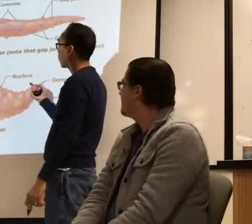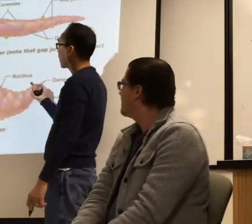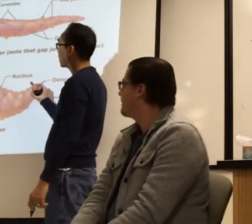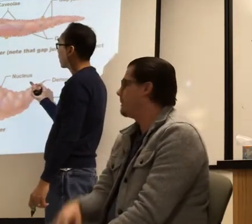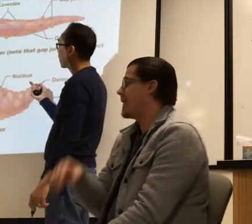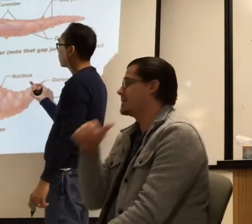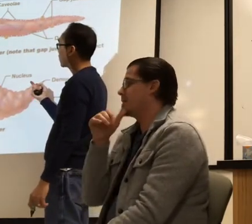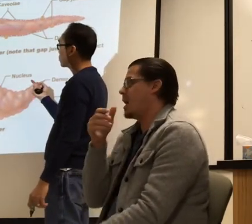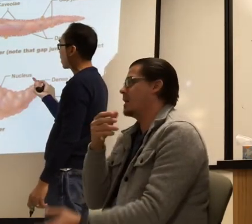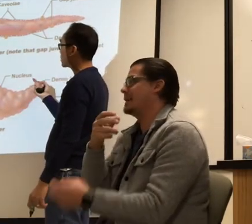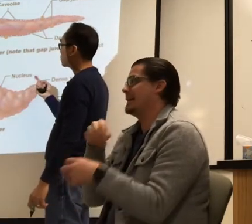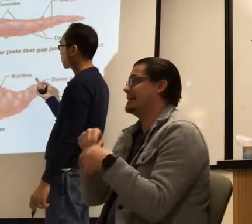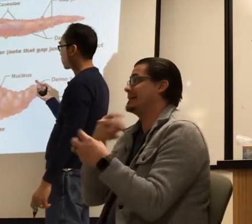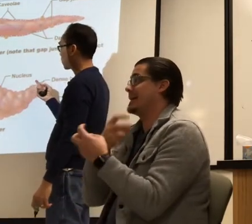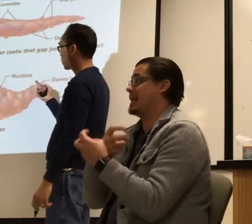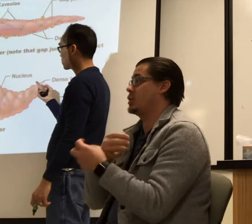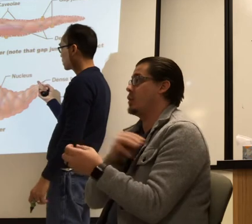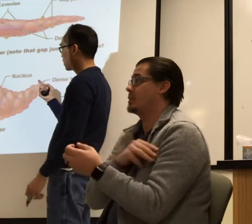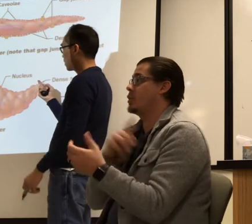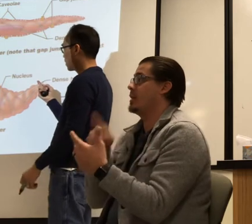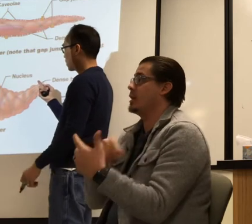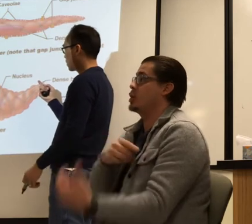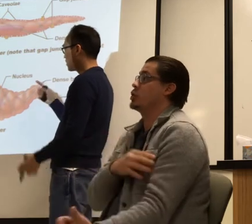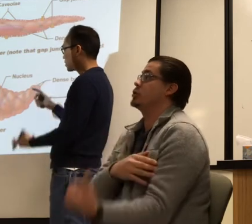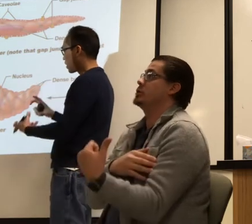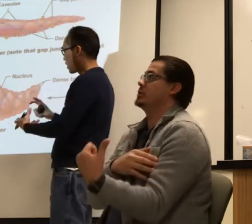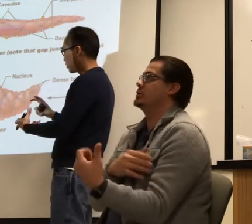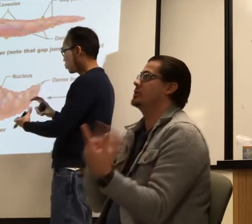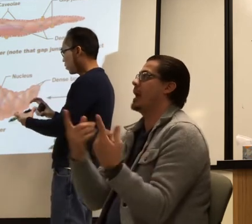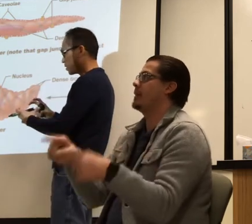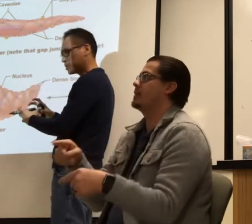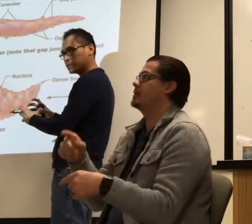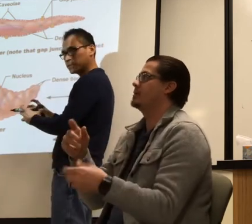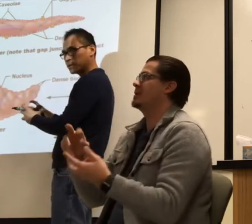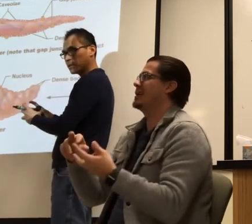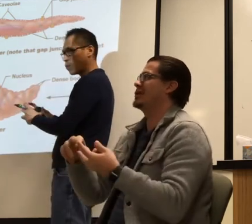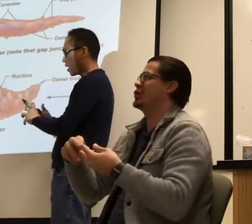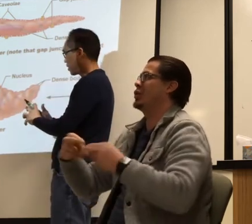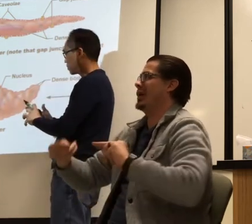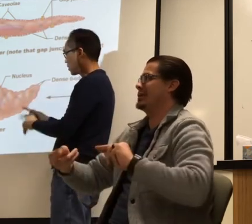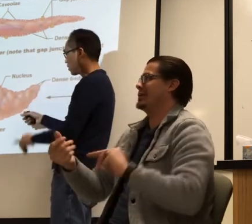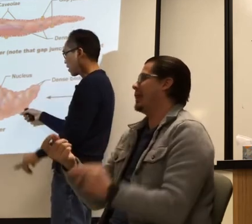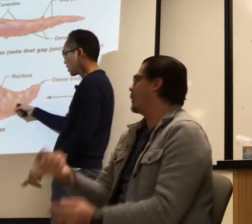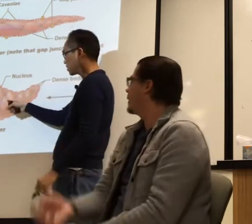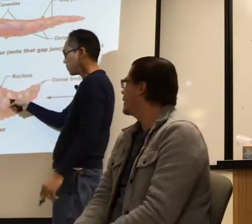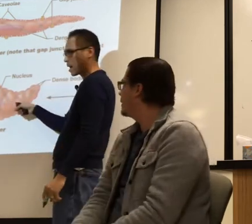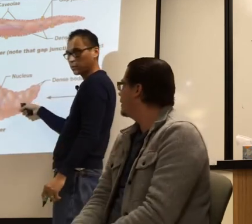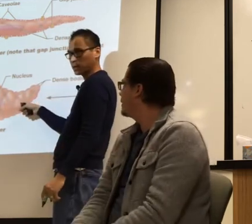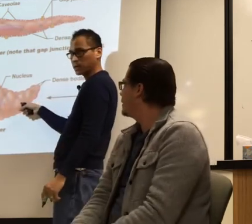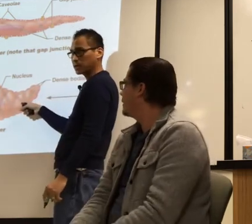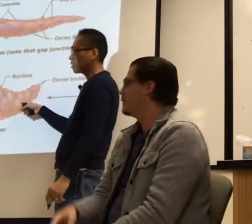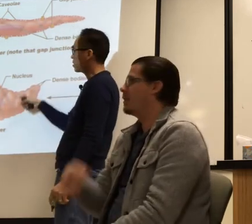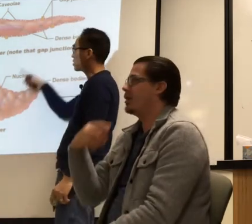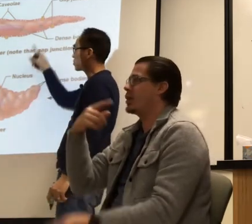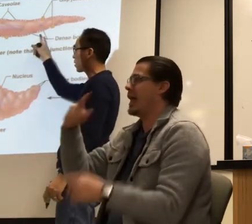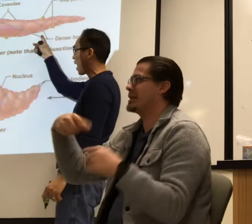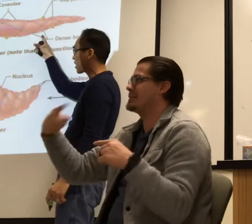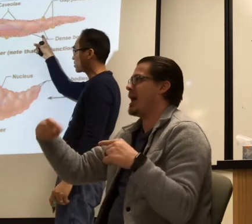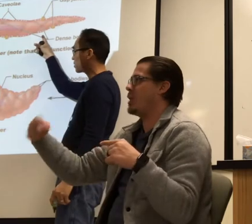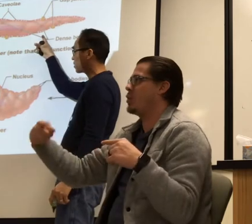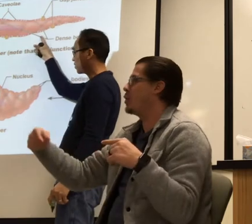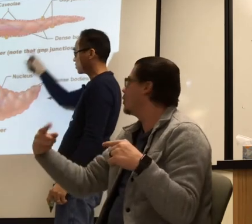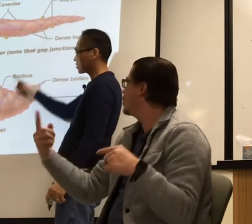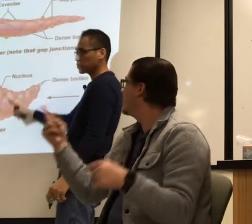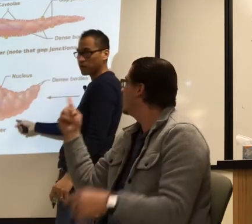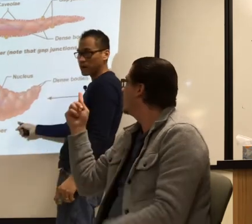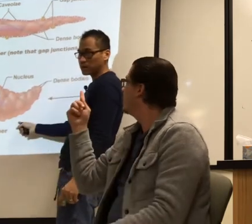So that when contraction occurs, they just kind of twist in a way. So they look kind of spirally. So this is